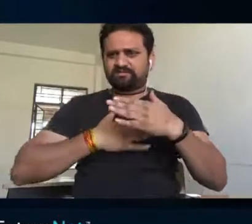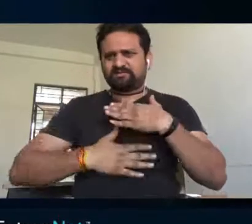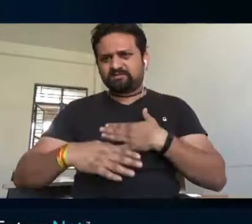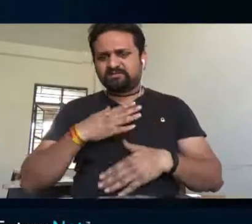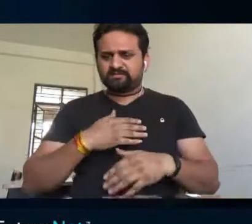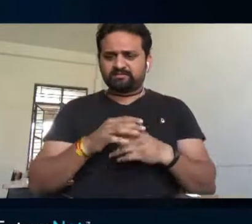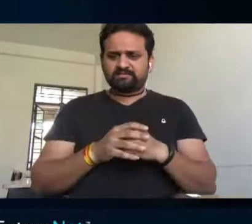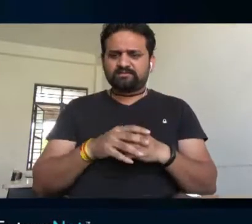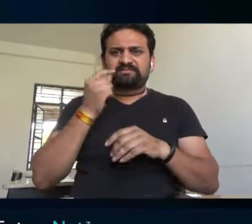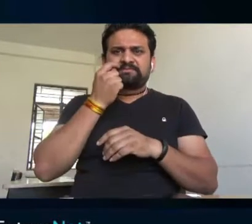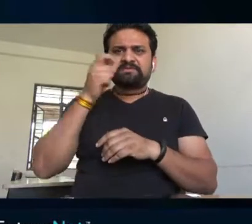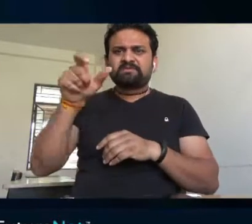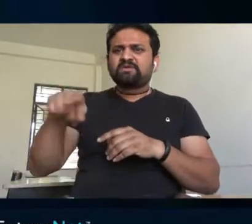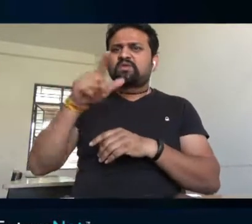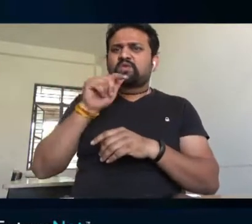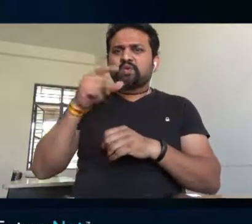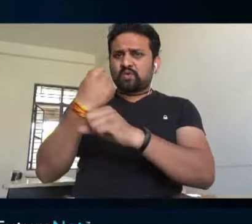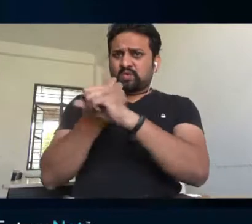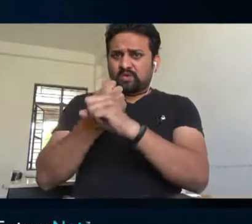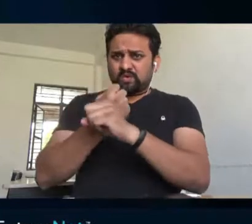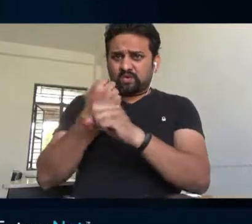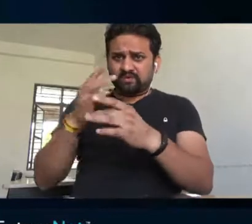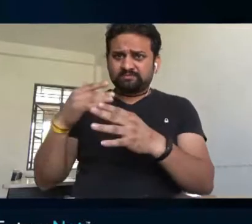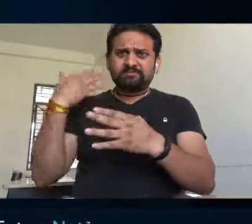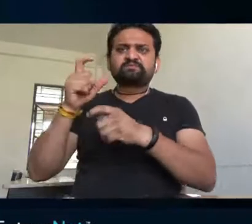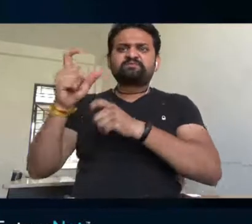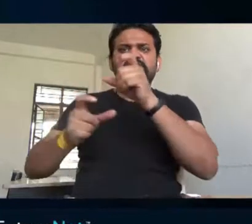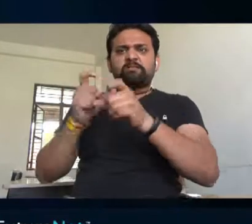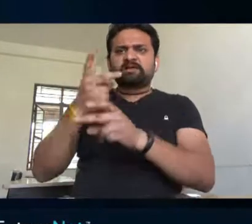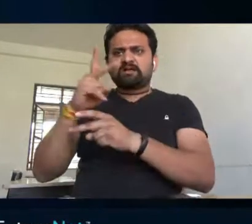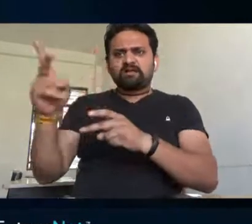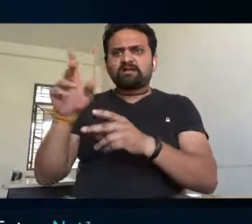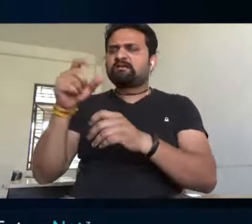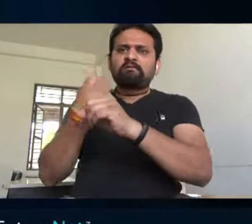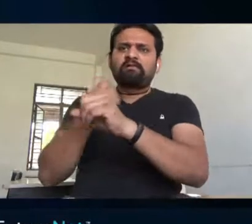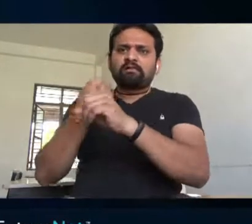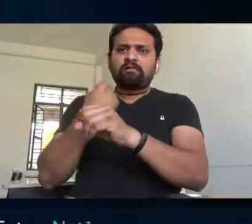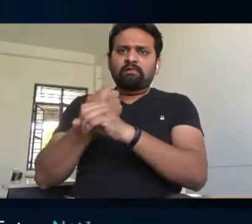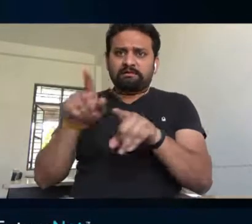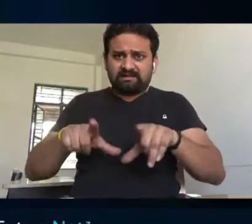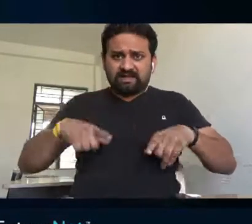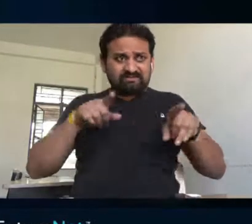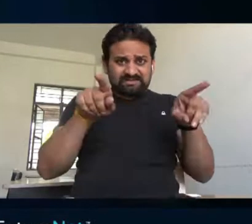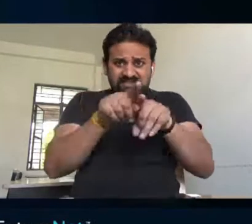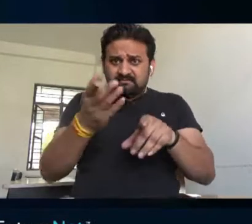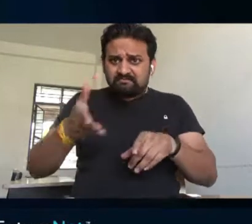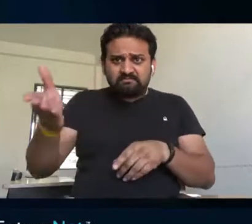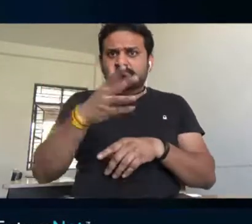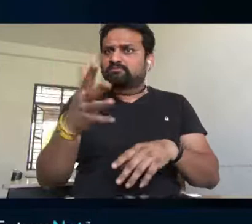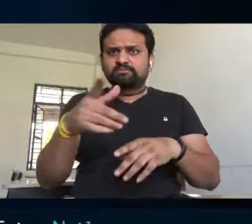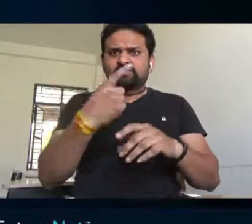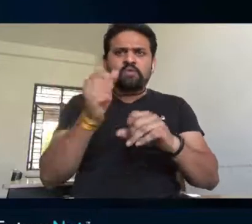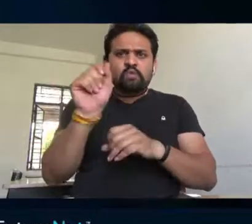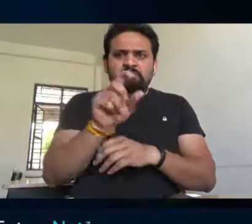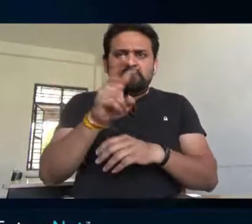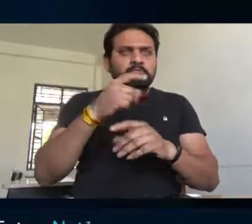you, Paul, always call the lifestyle of a millionaire. And when you need half year for that or 1 year for that, that's